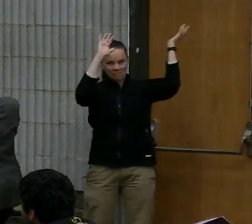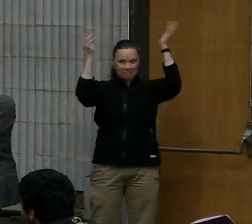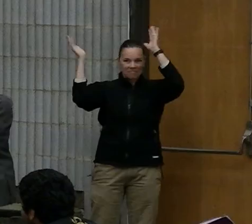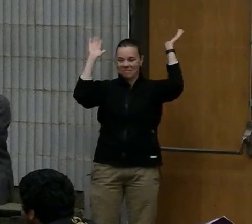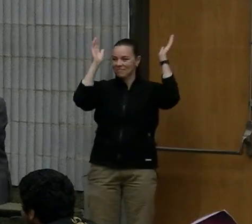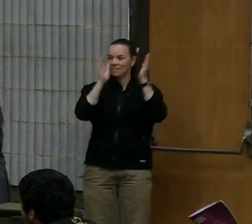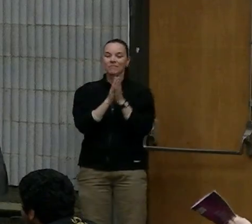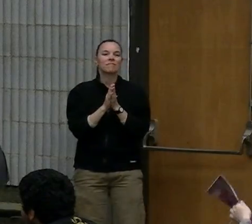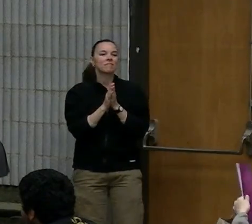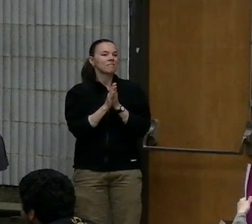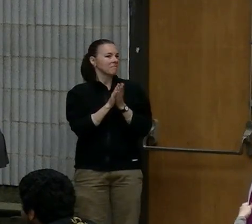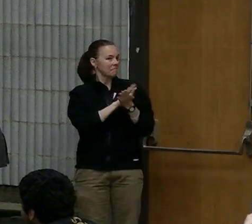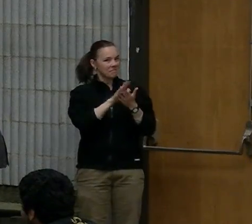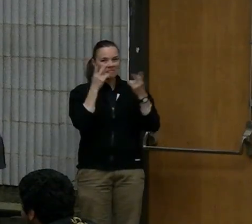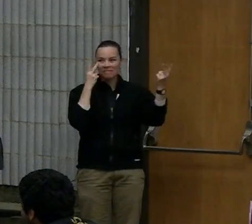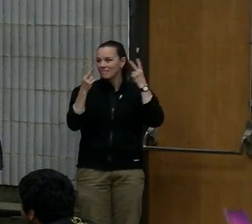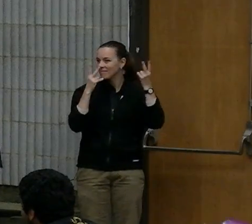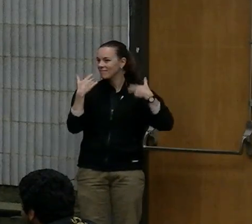Yeah, it's great to have everyone here.